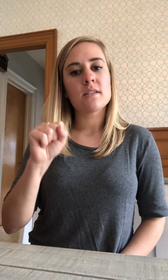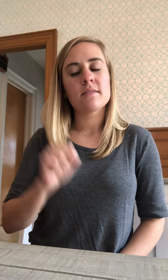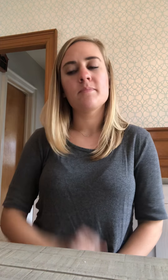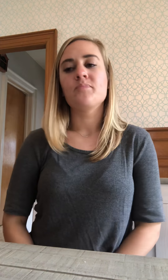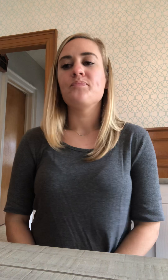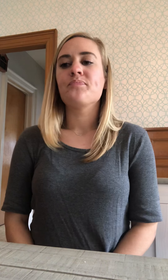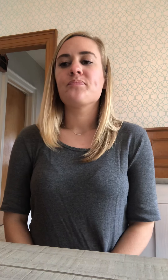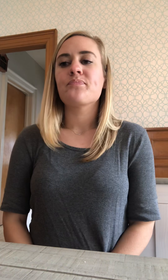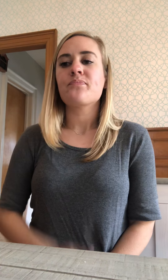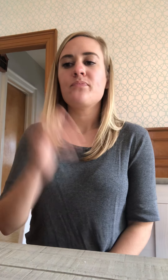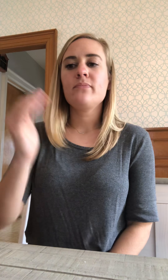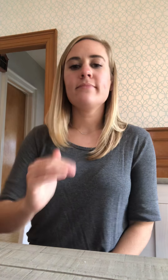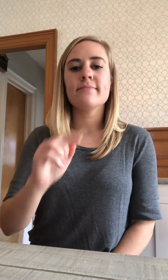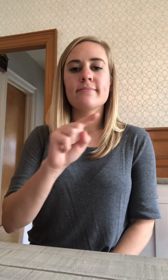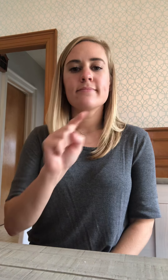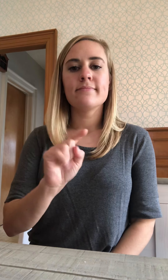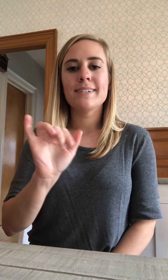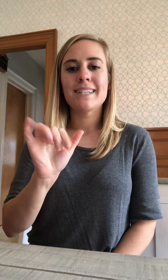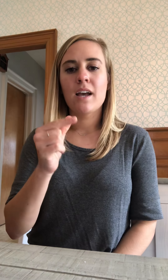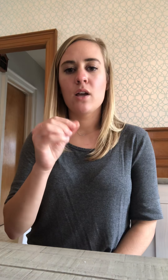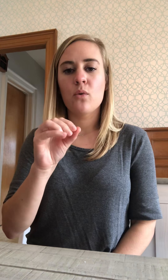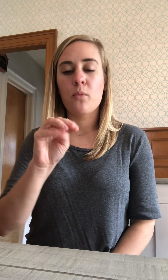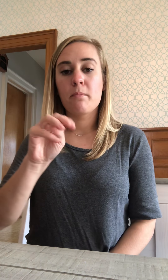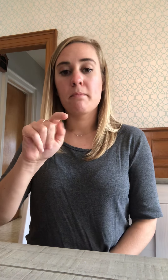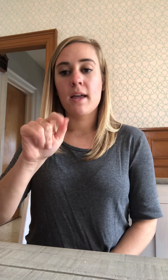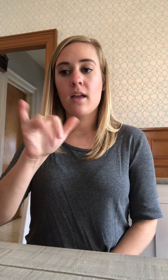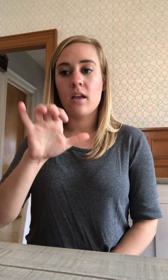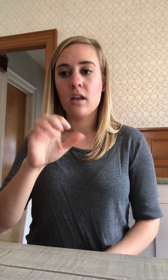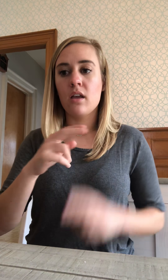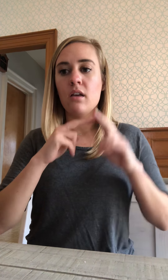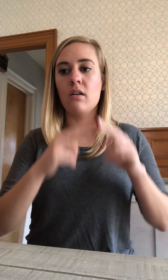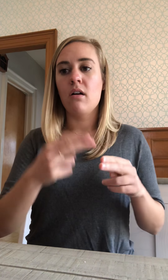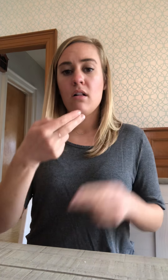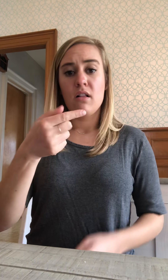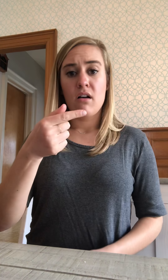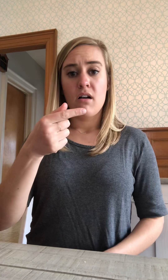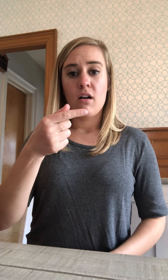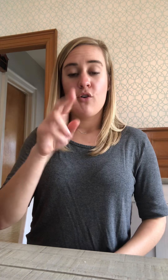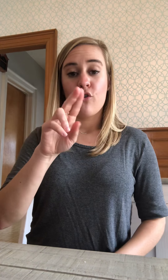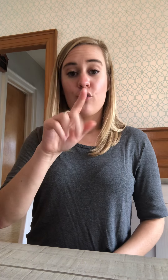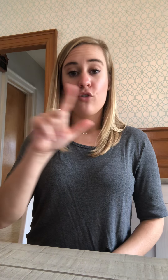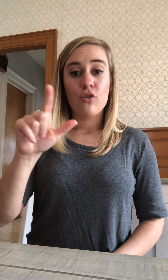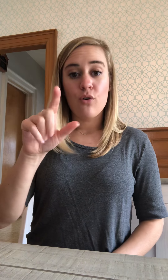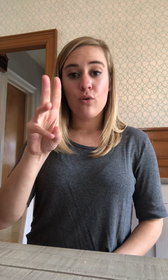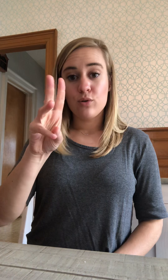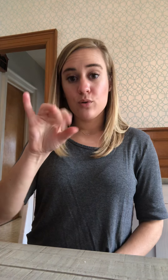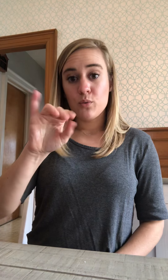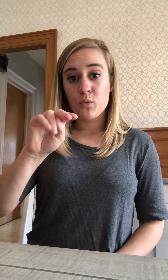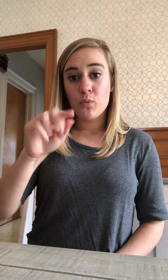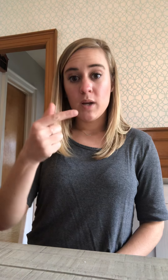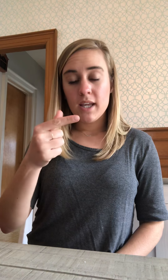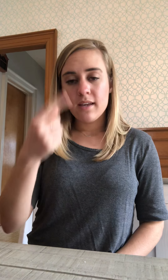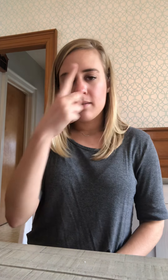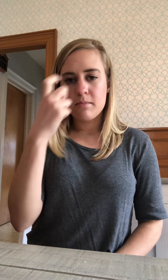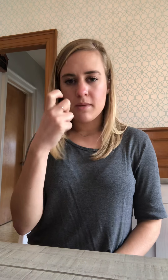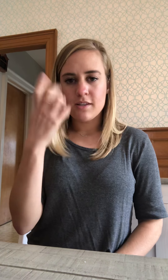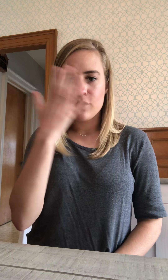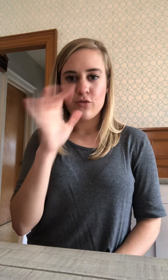Zygomatic arch, called a gull-wing fracture because it looks like a bird with flapping wings, may have a cosmetic